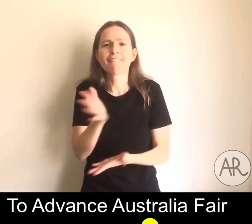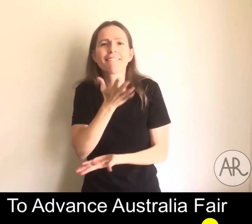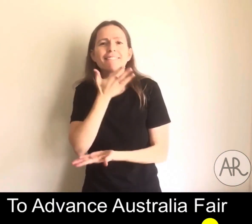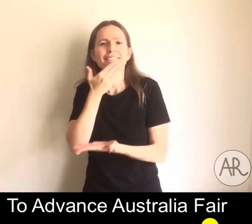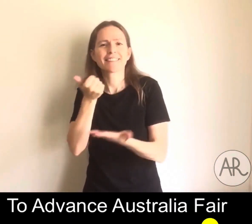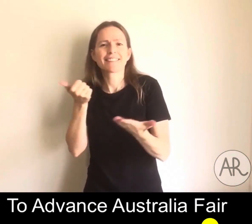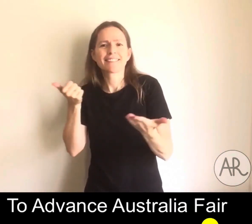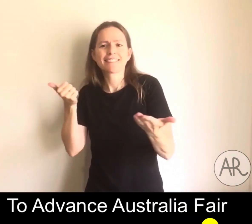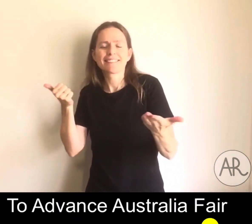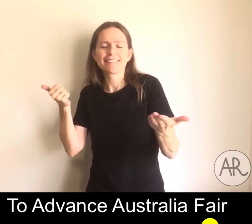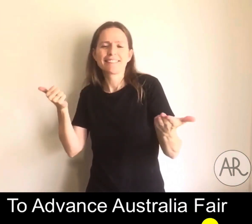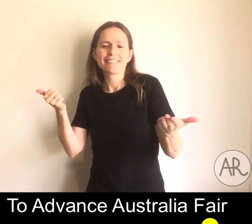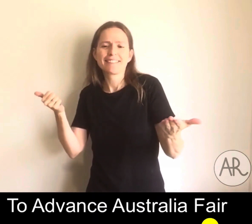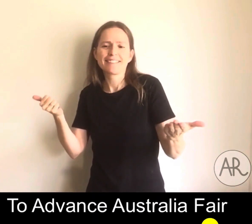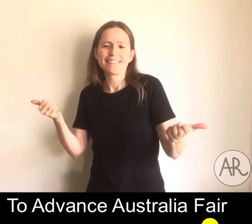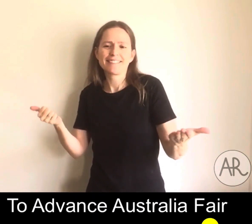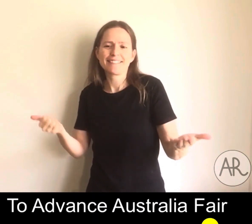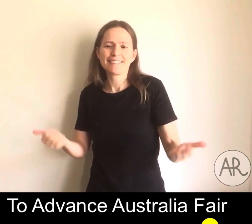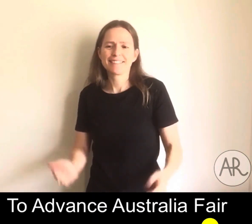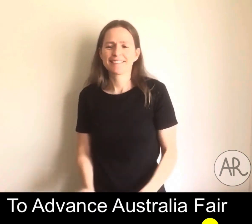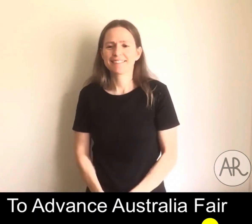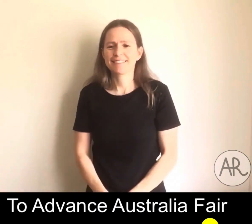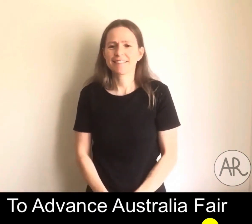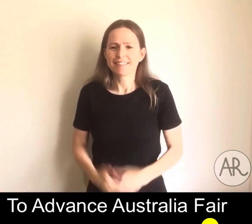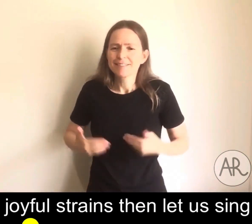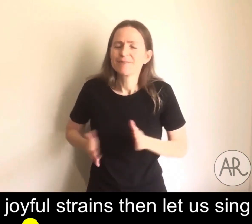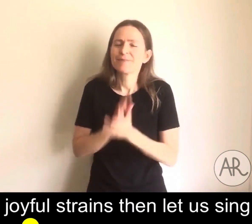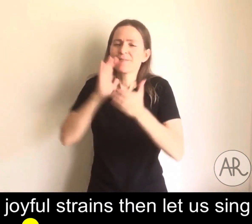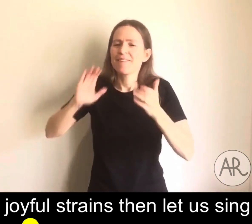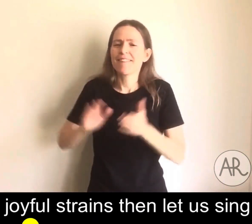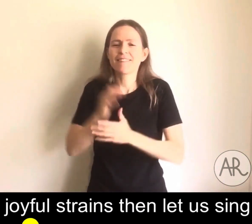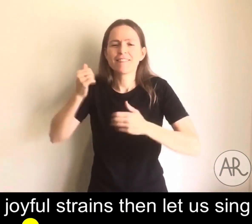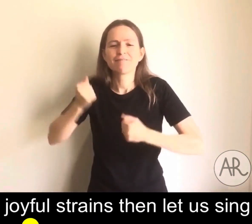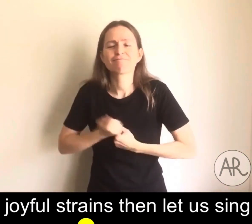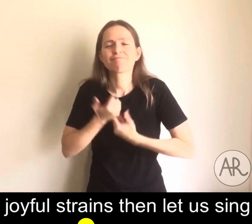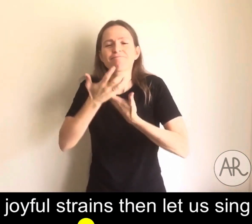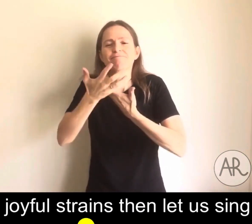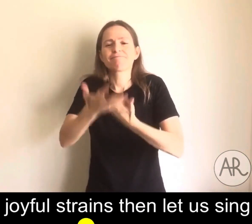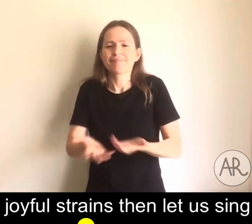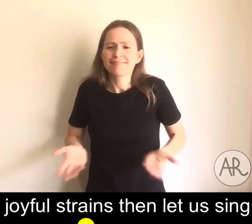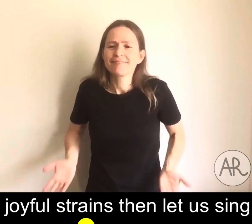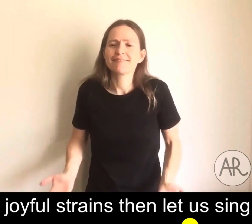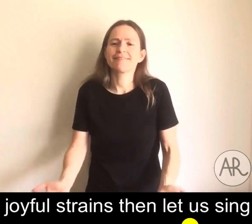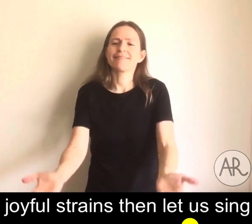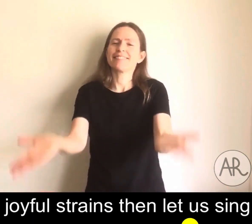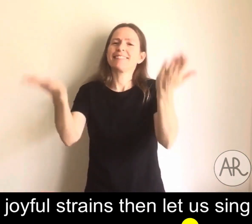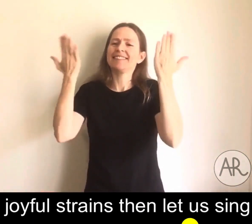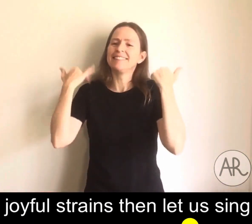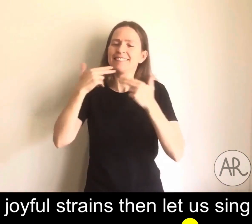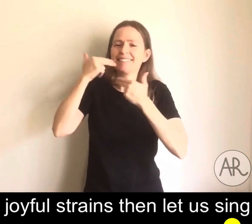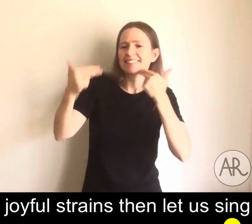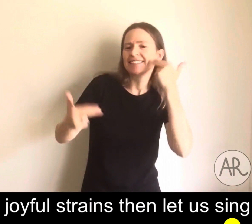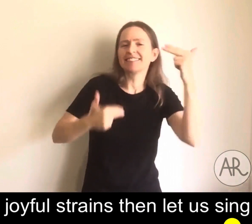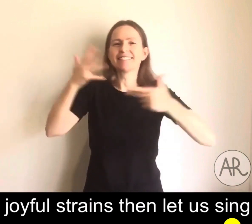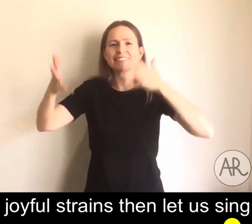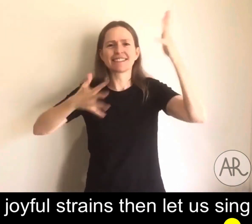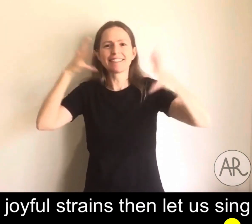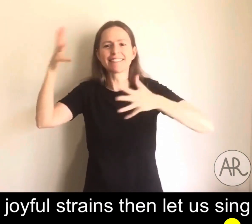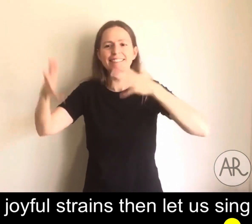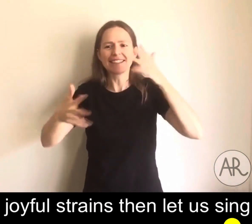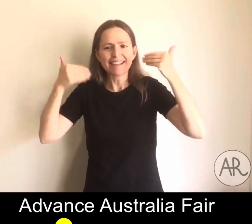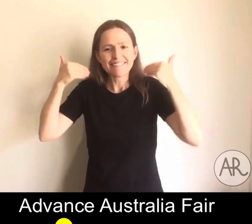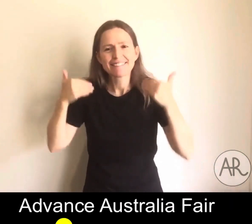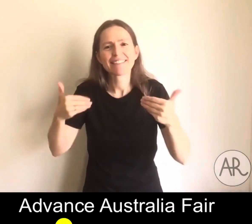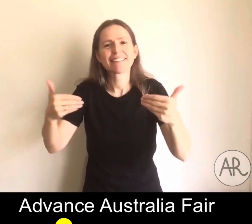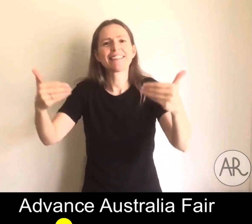advance Australia fair. In joyful strength, then let us